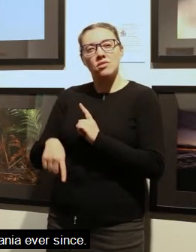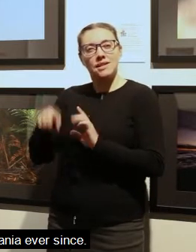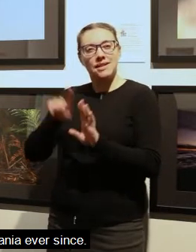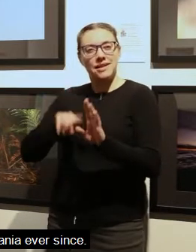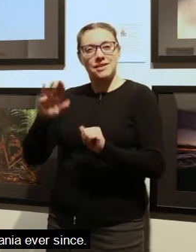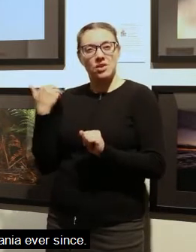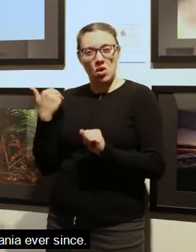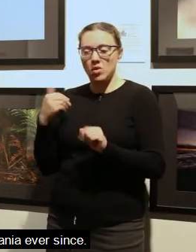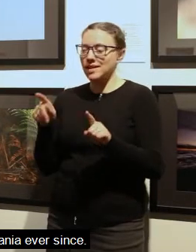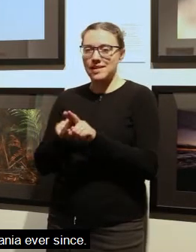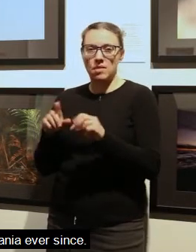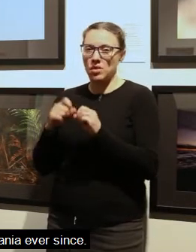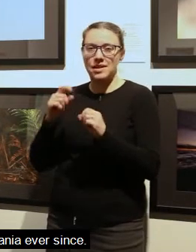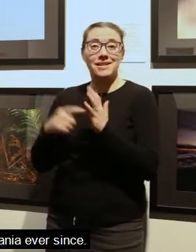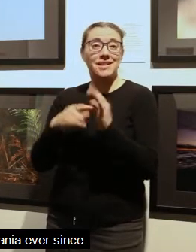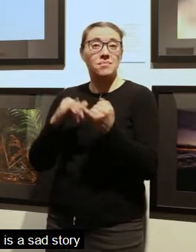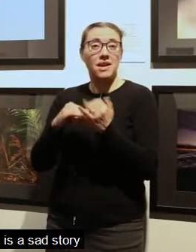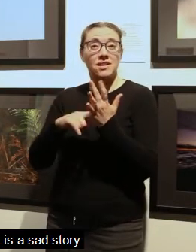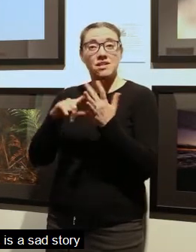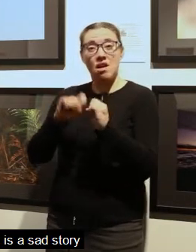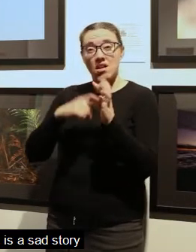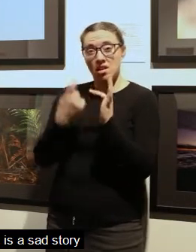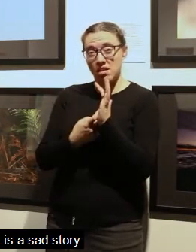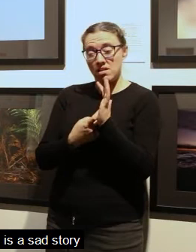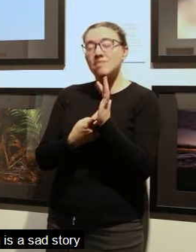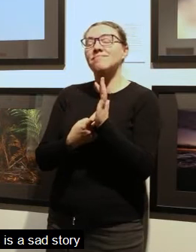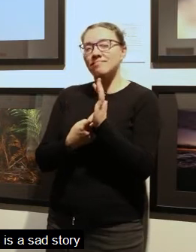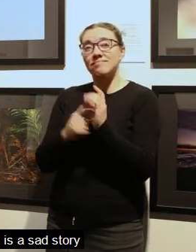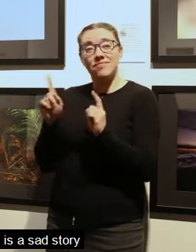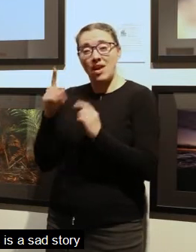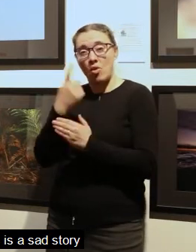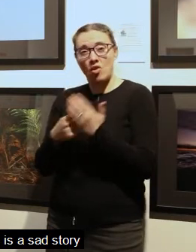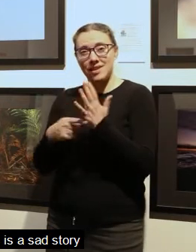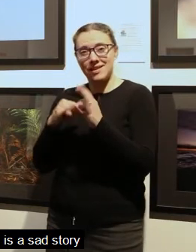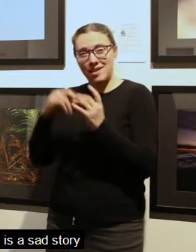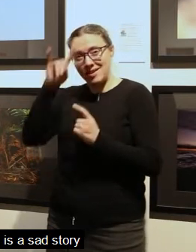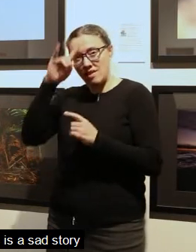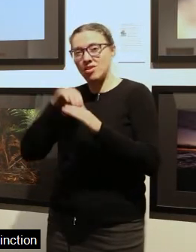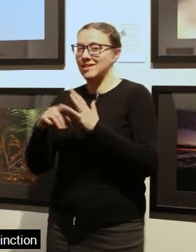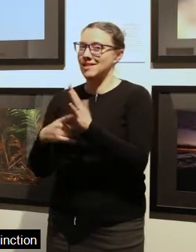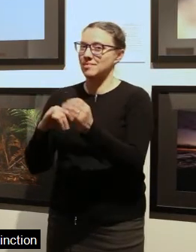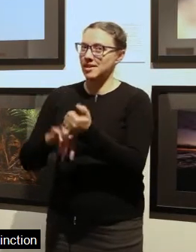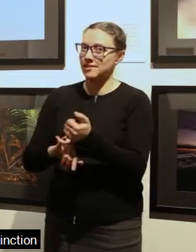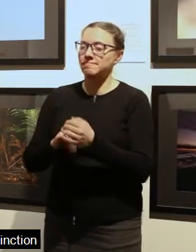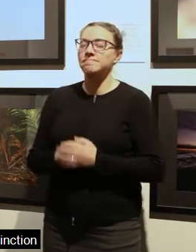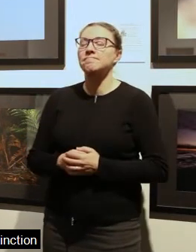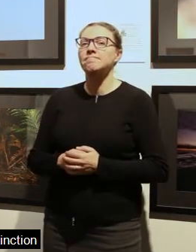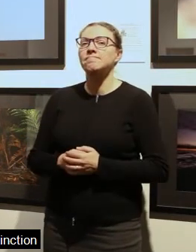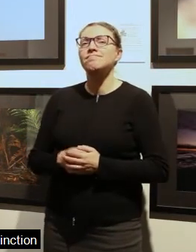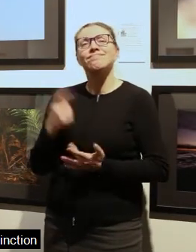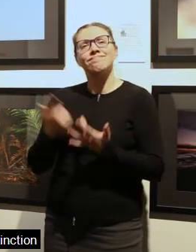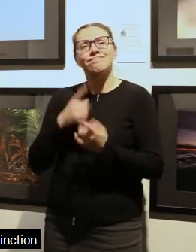in Tasmania ever since. Another thing I see, which is a sad story, is the story